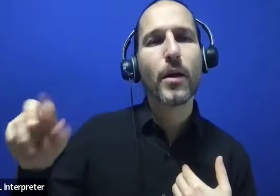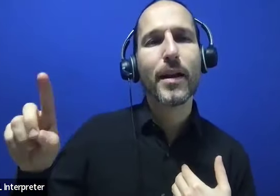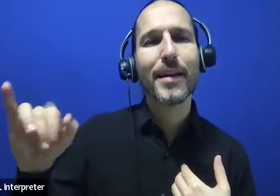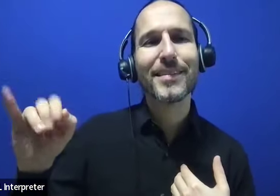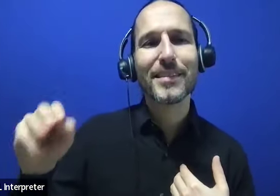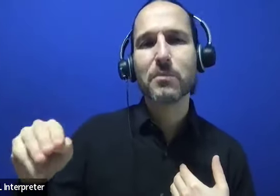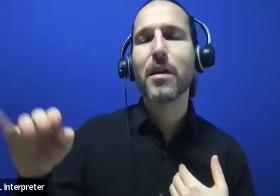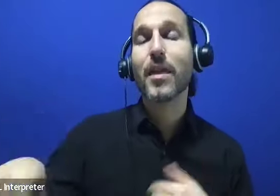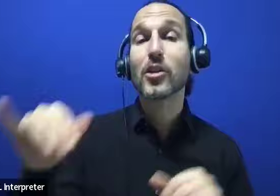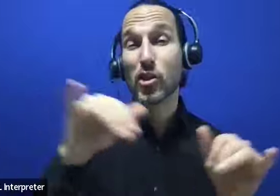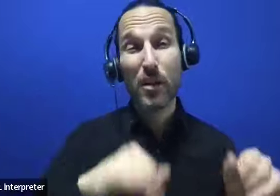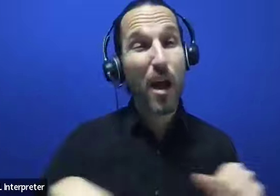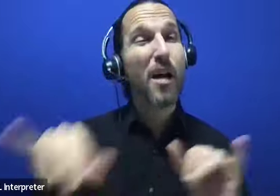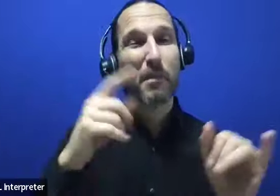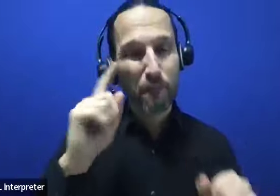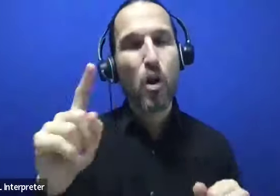is very common in charge.